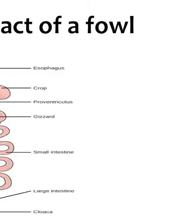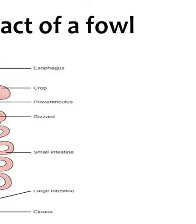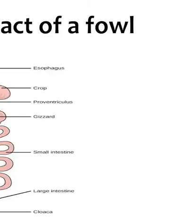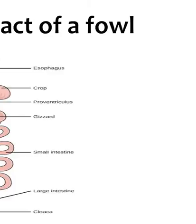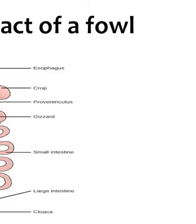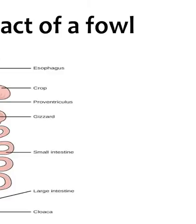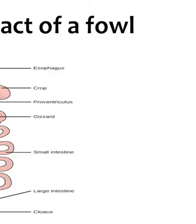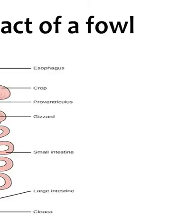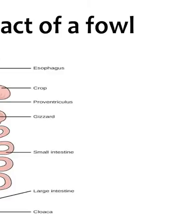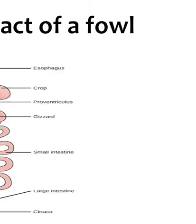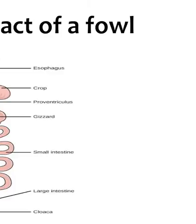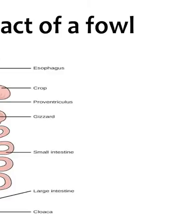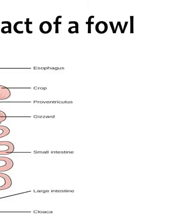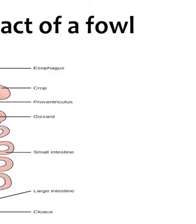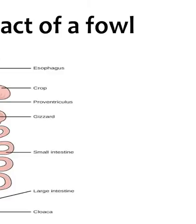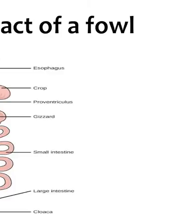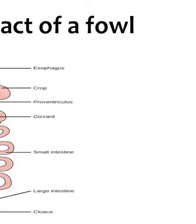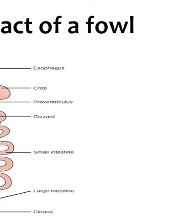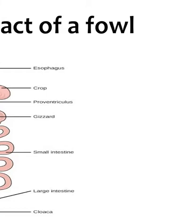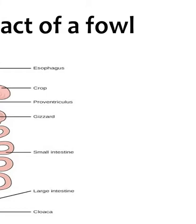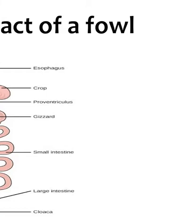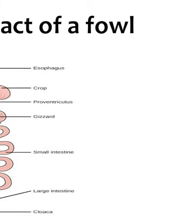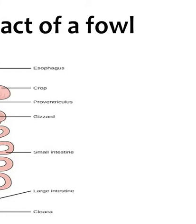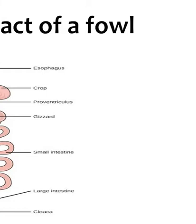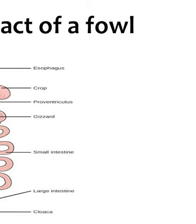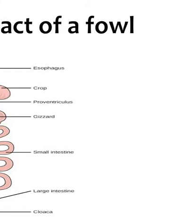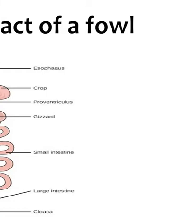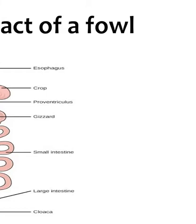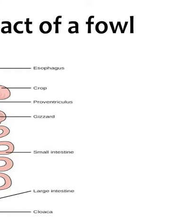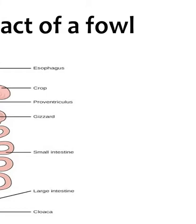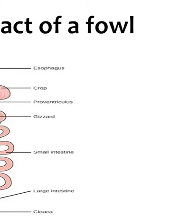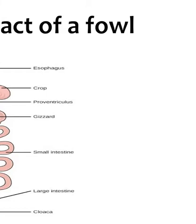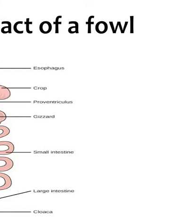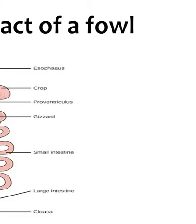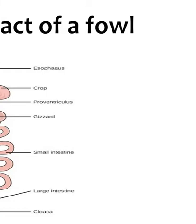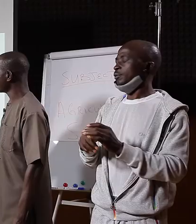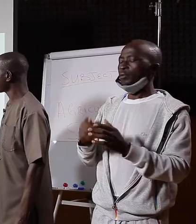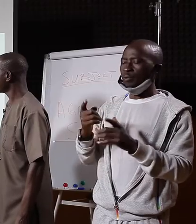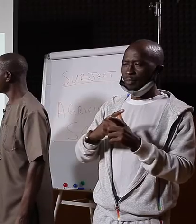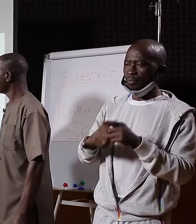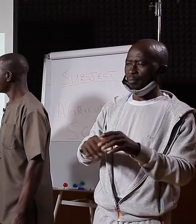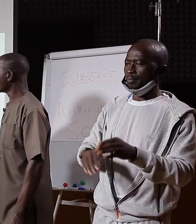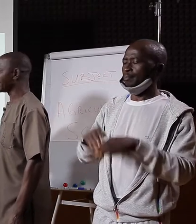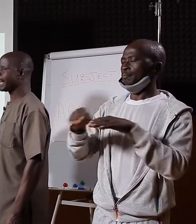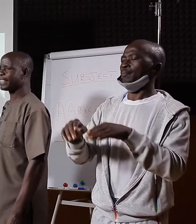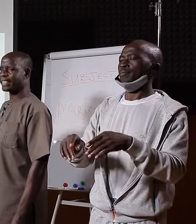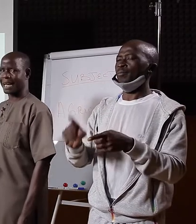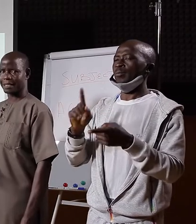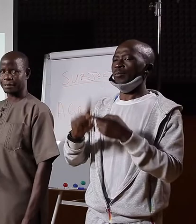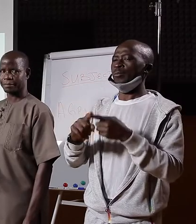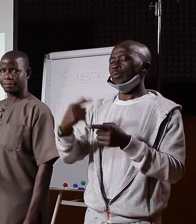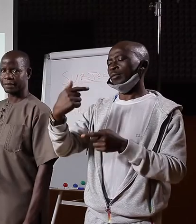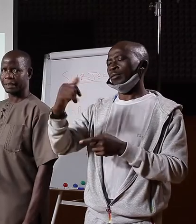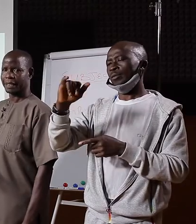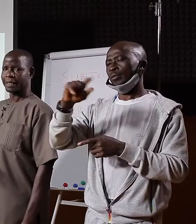At the proventriculus, hydrochloric acid is produced. Then the feet moves to the